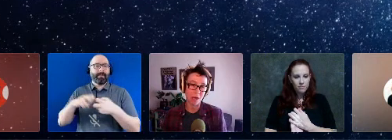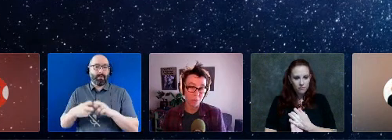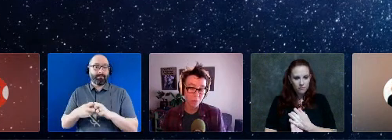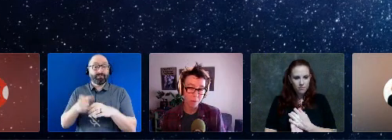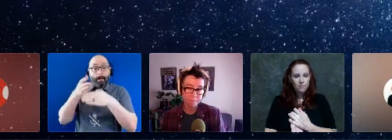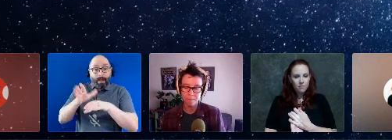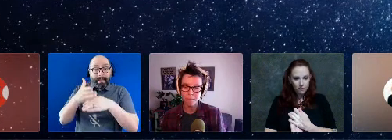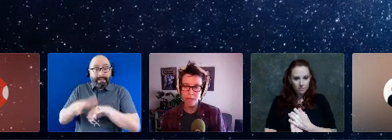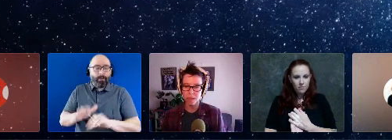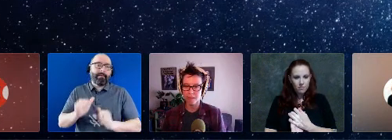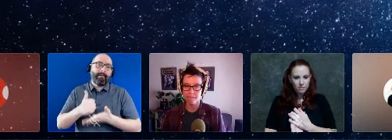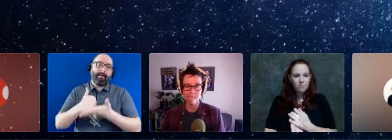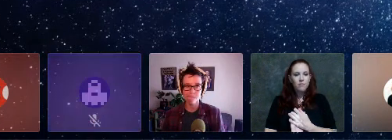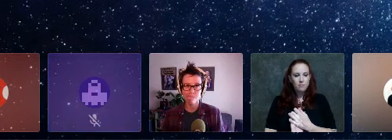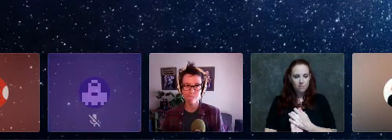be really helpful.